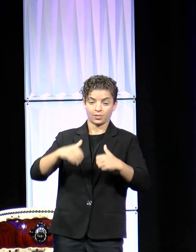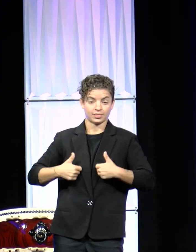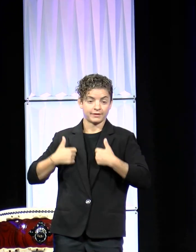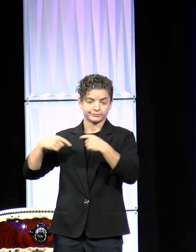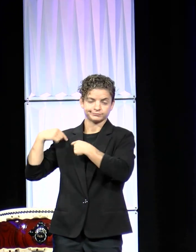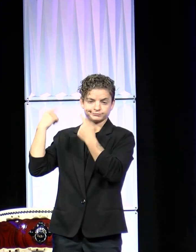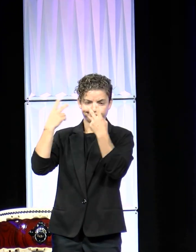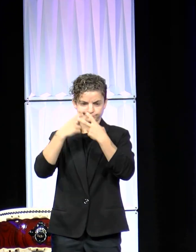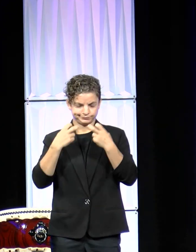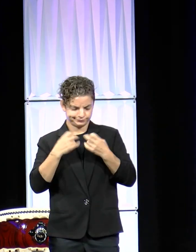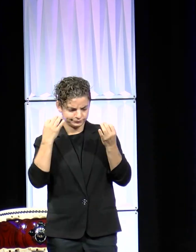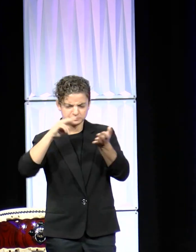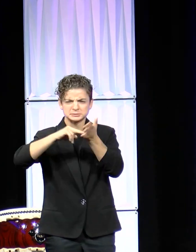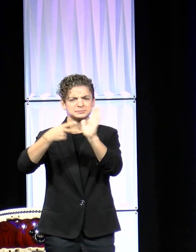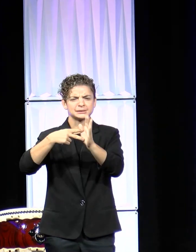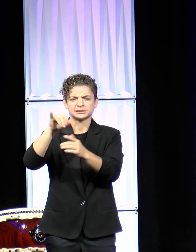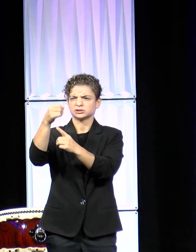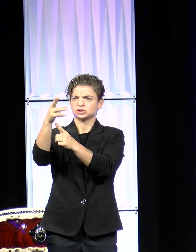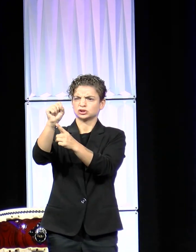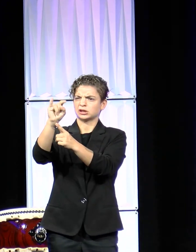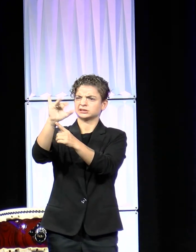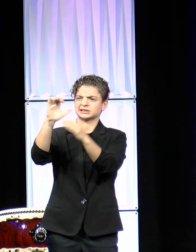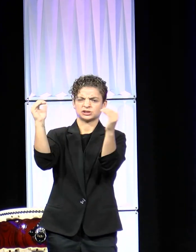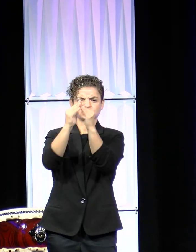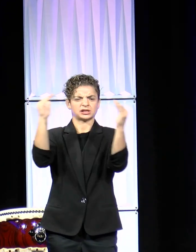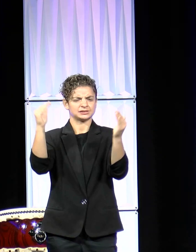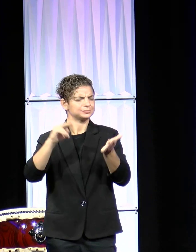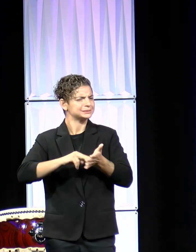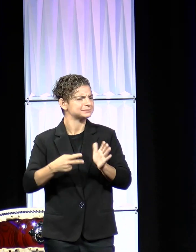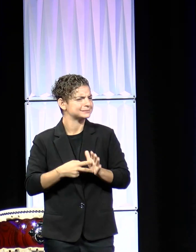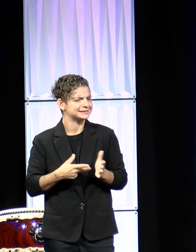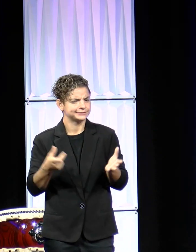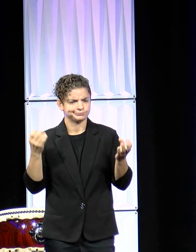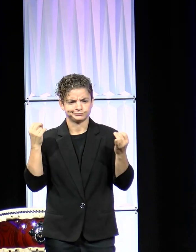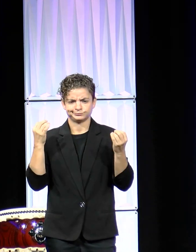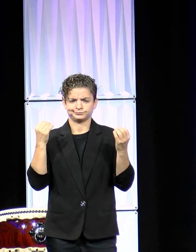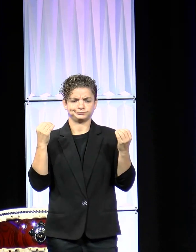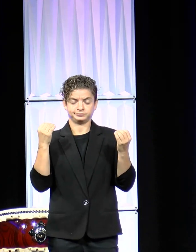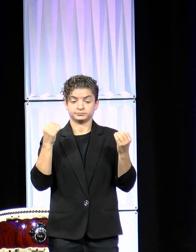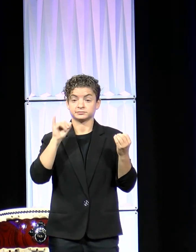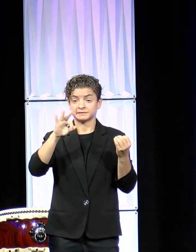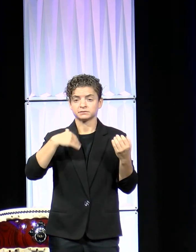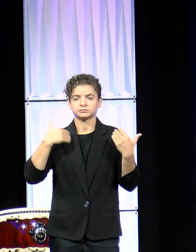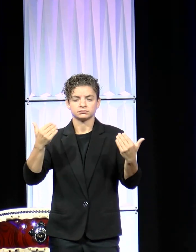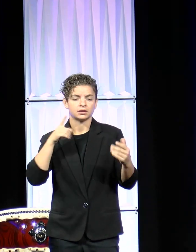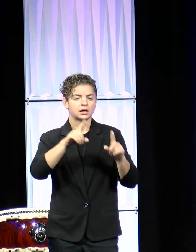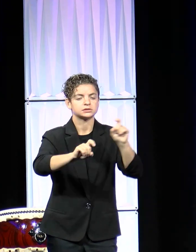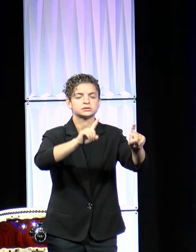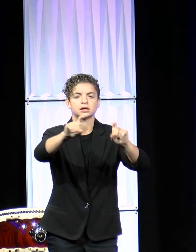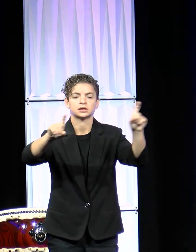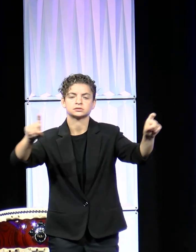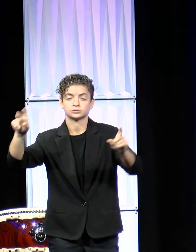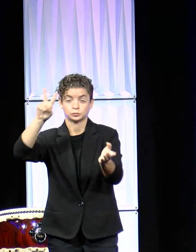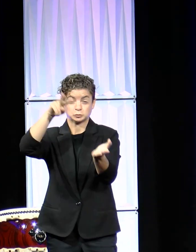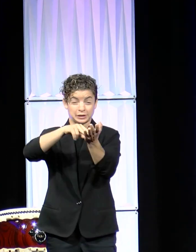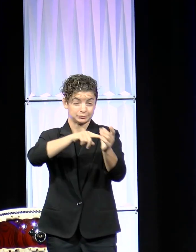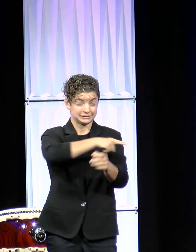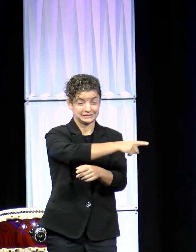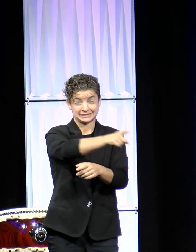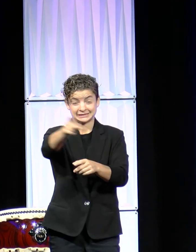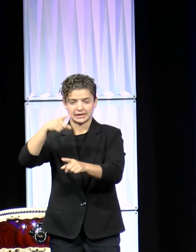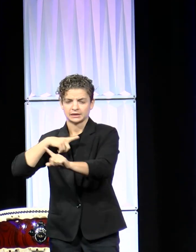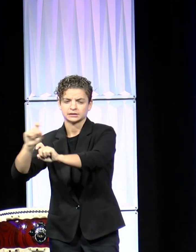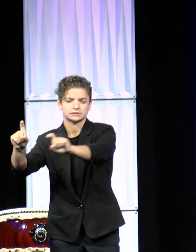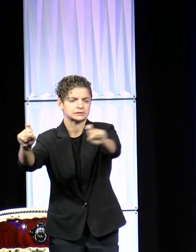justice. If I were to poll all 2,000 plus of you at this conference on giving me the definition of